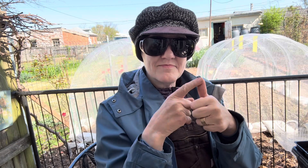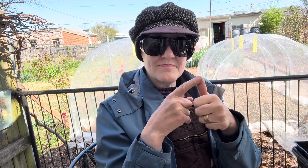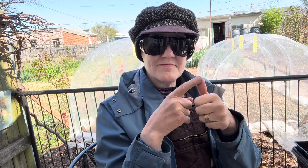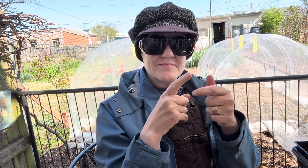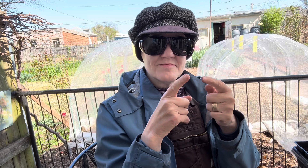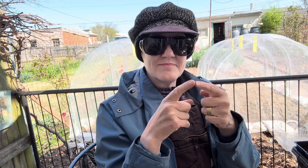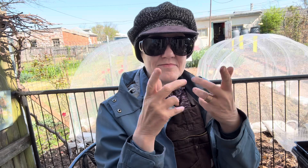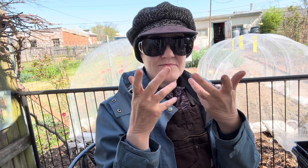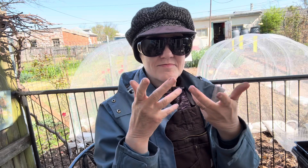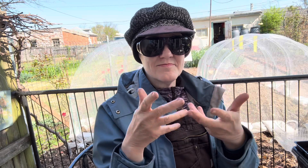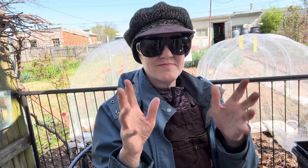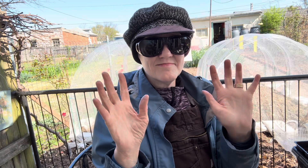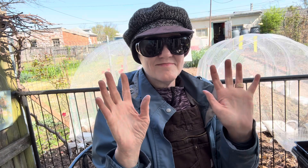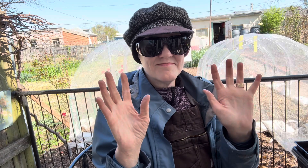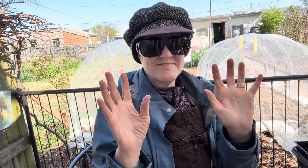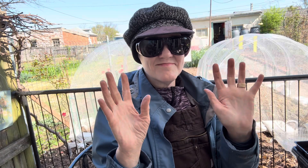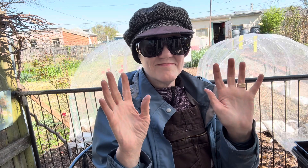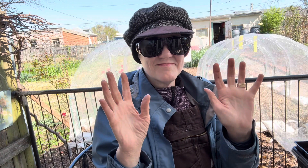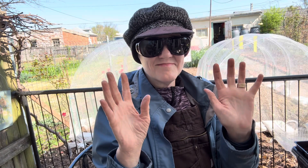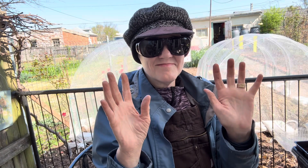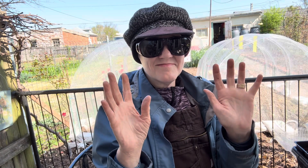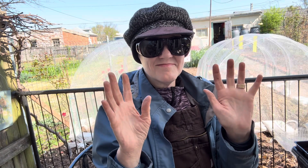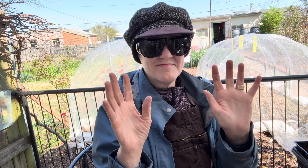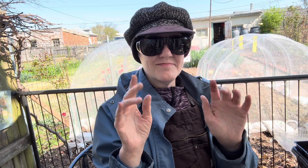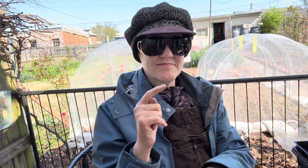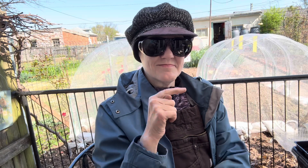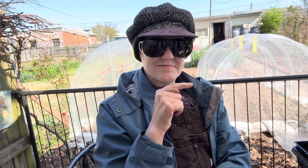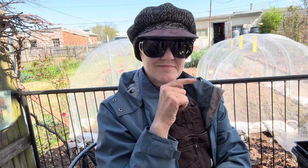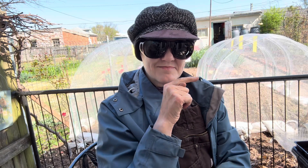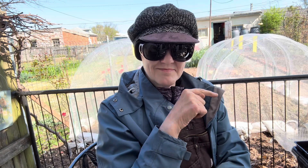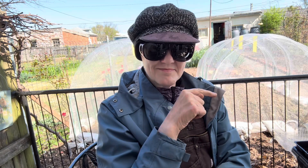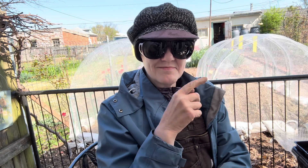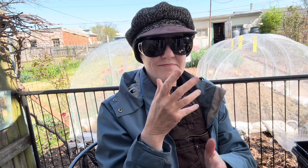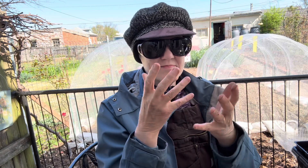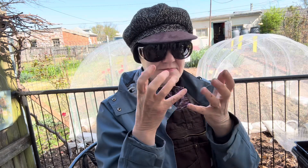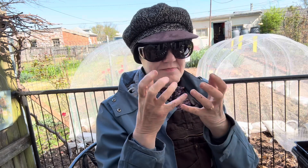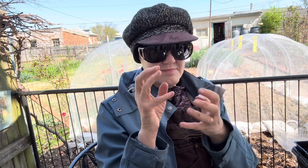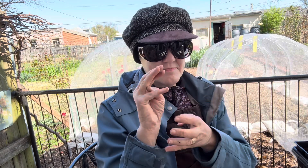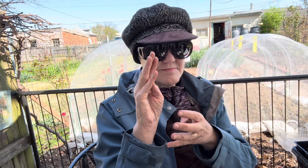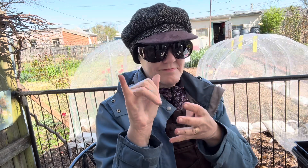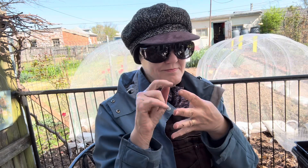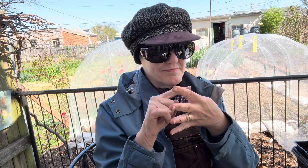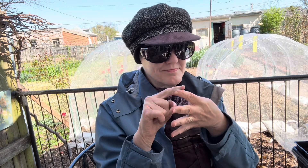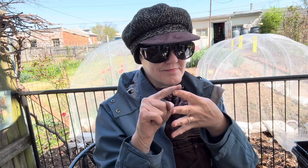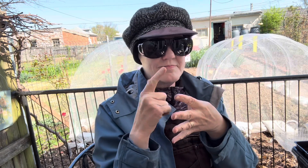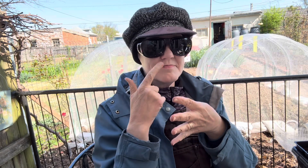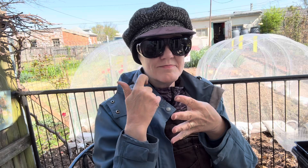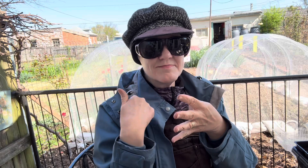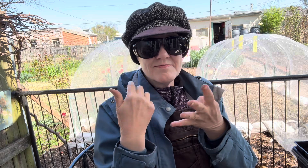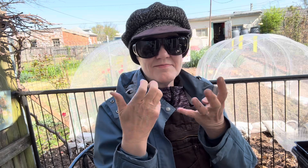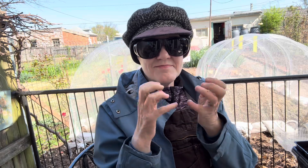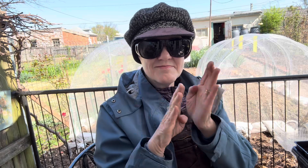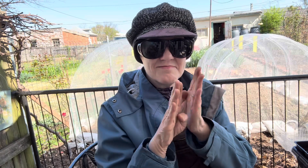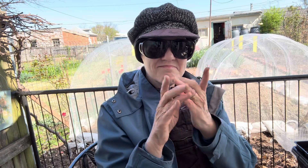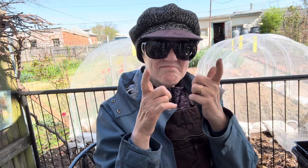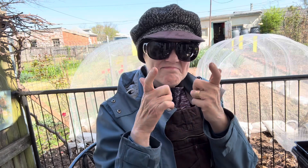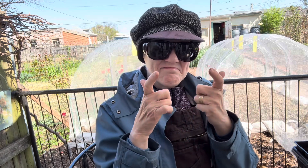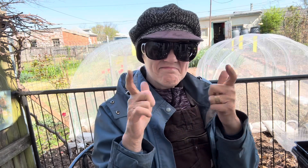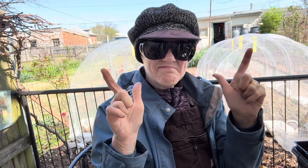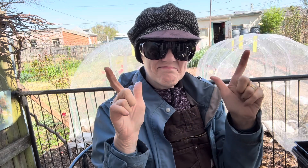and the ones that get the most sun, that grow the quickest, are the first to be over with. Now, I do want to plant these at the beginning of May